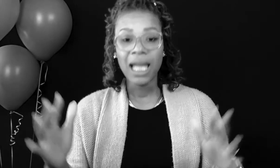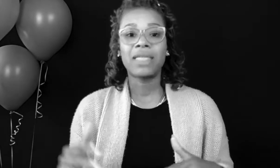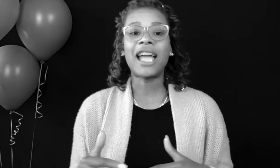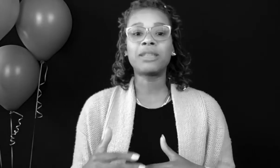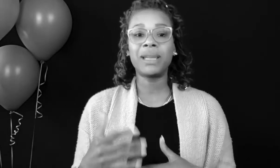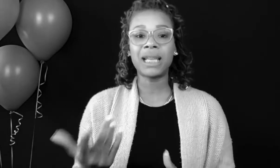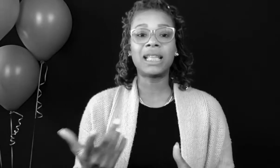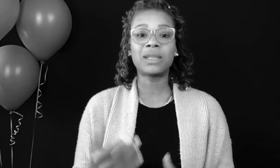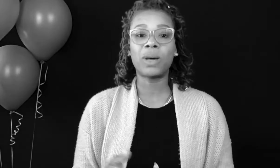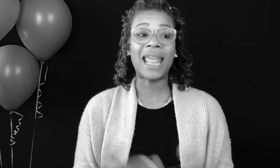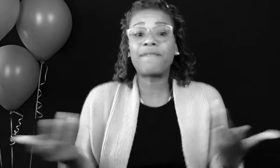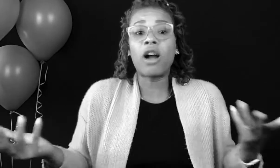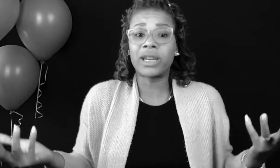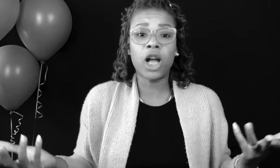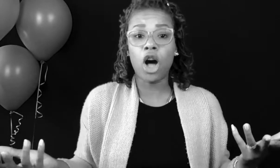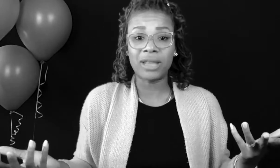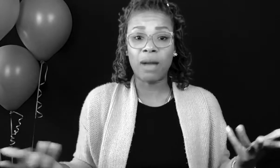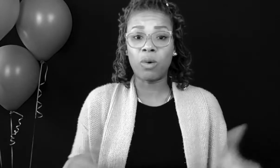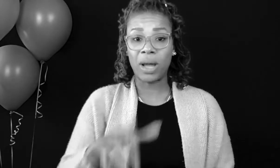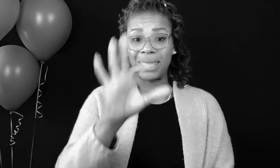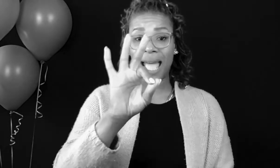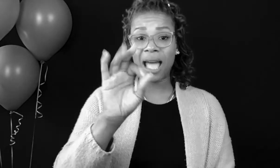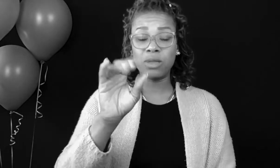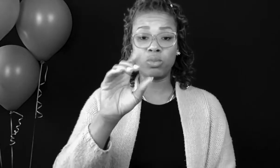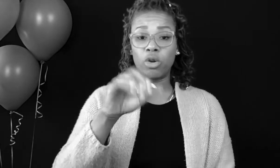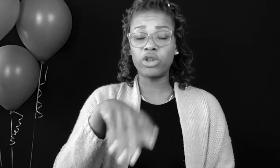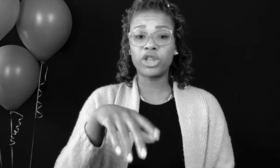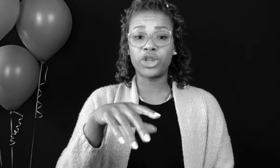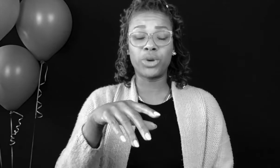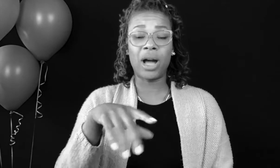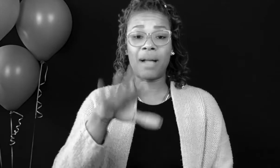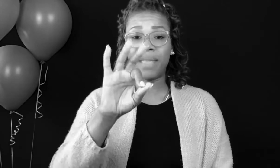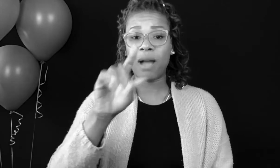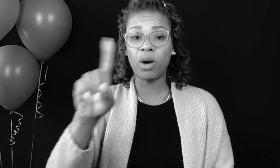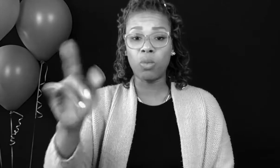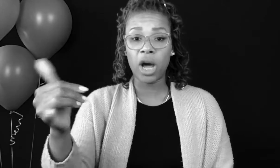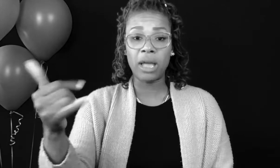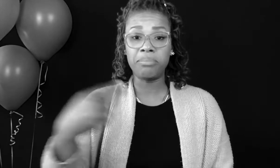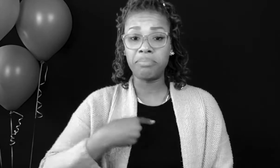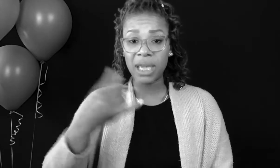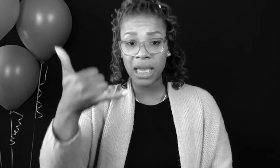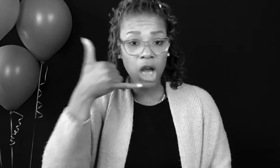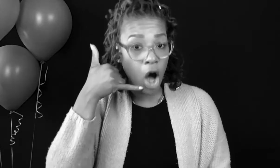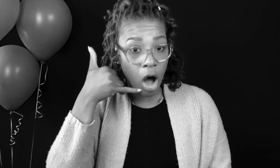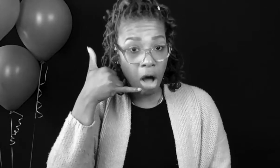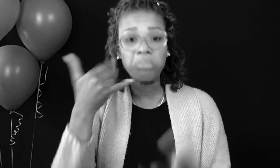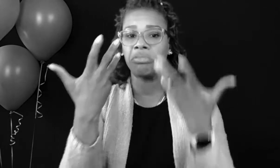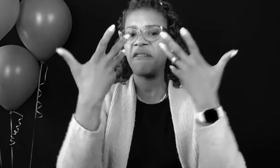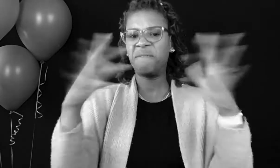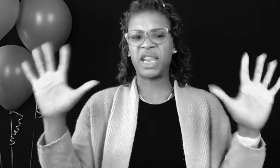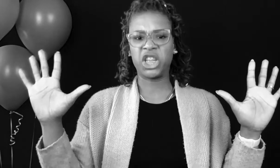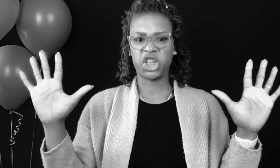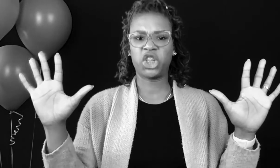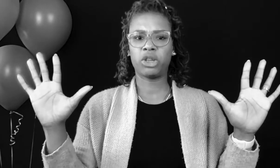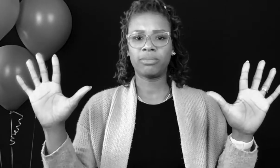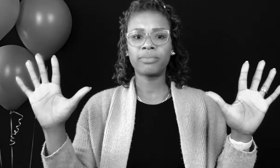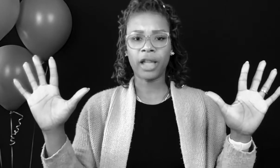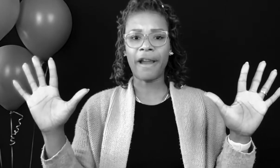that's me telling someone that I've already called 911. Or you could do 911, me, call, finish. All right.